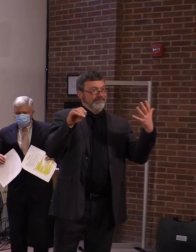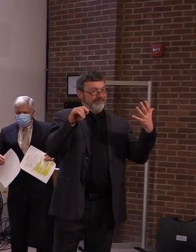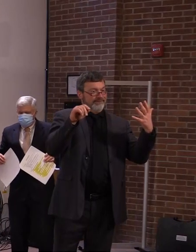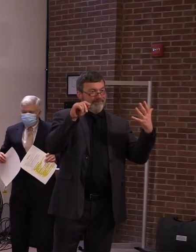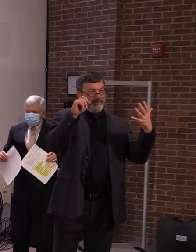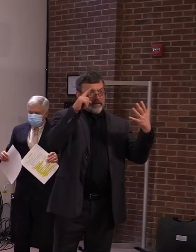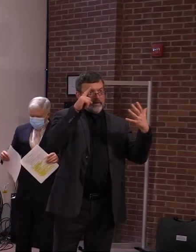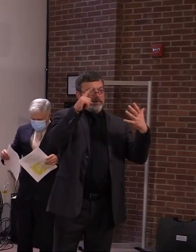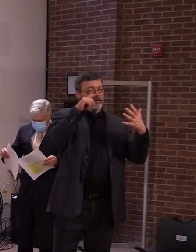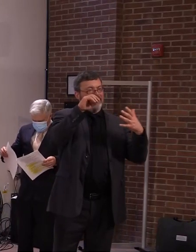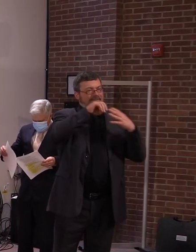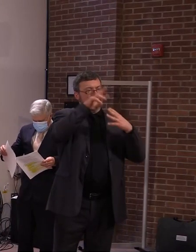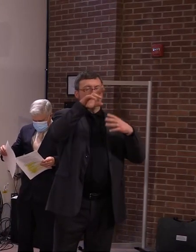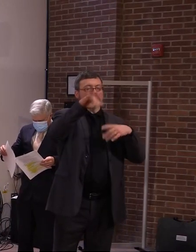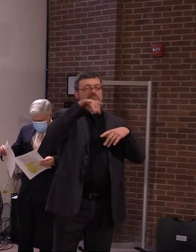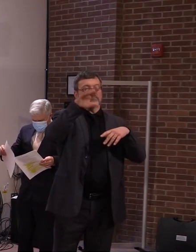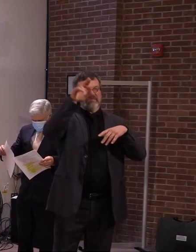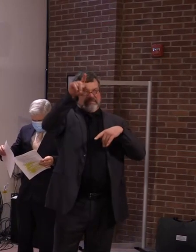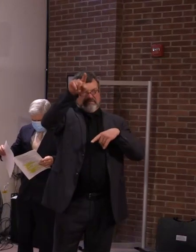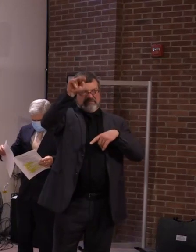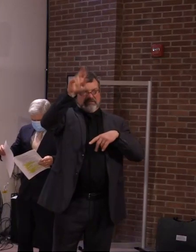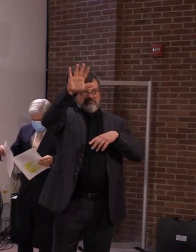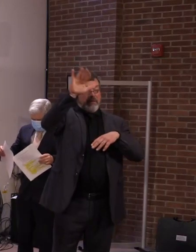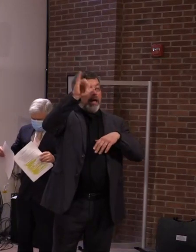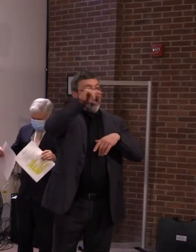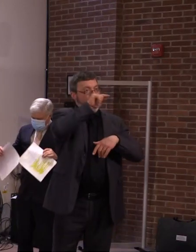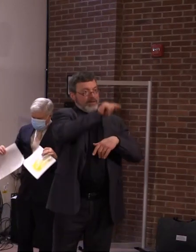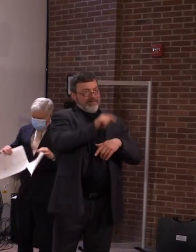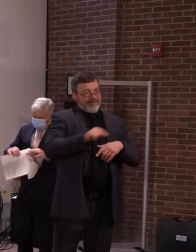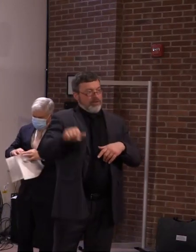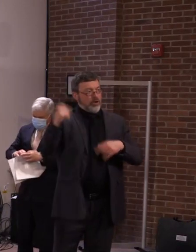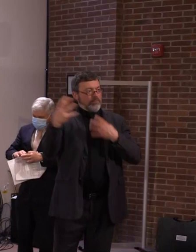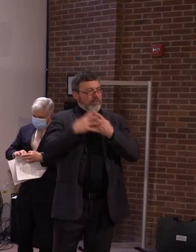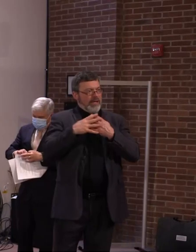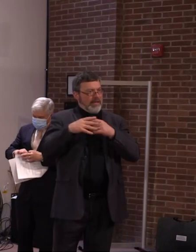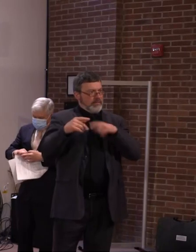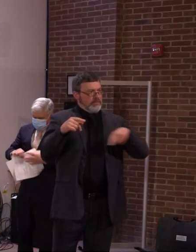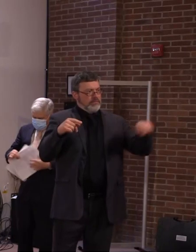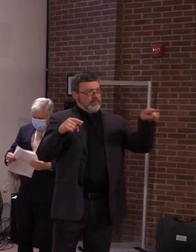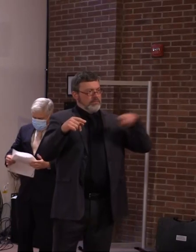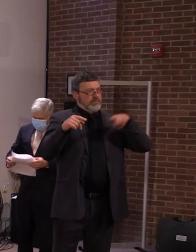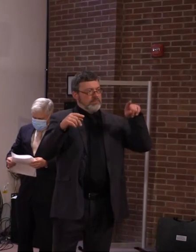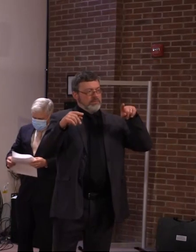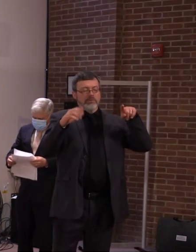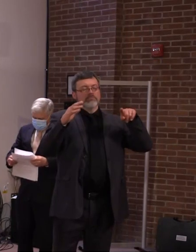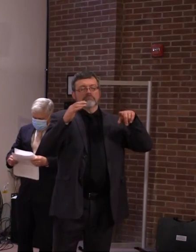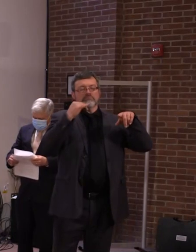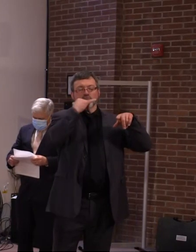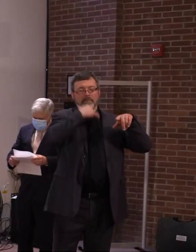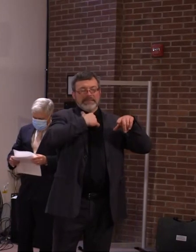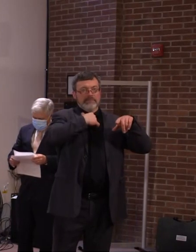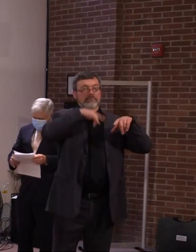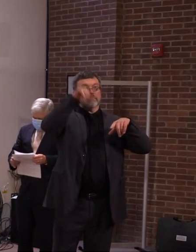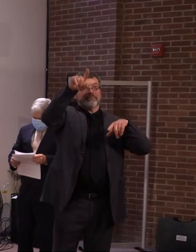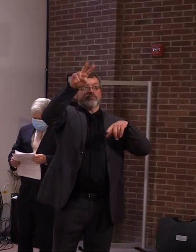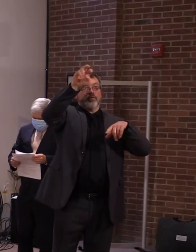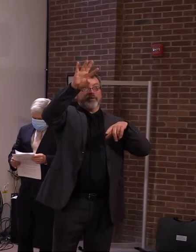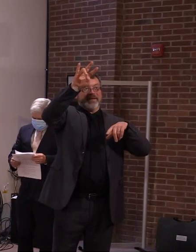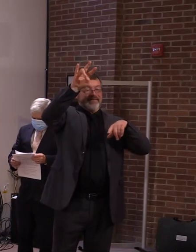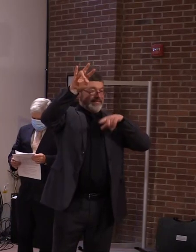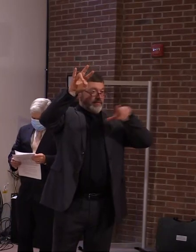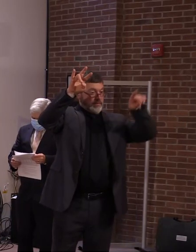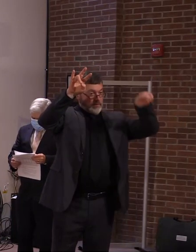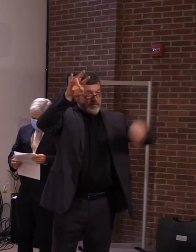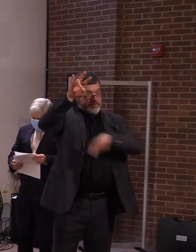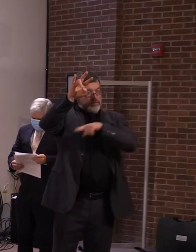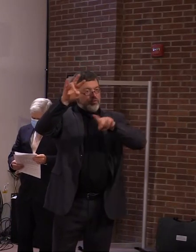of extra steps can be taken to ensure that the population in the state correctional